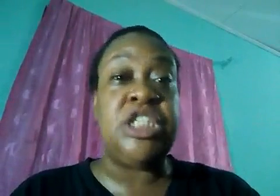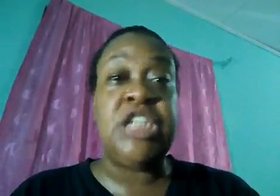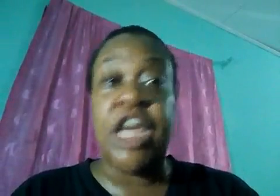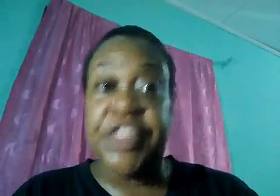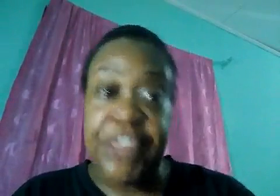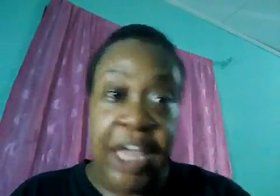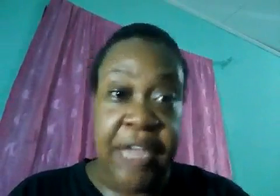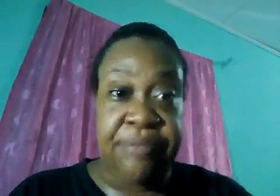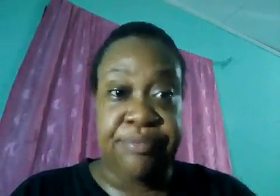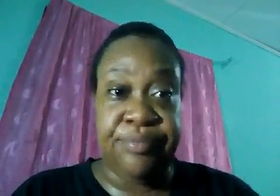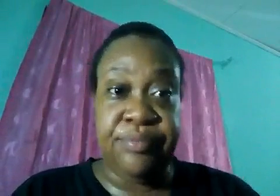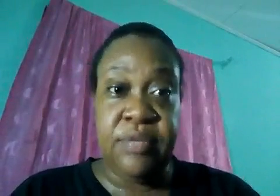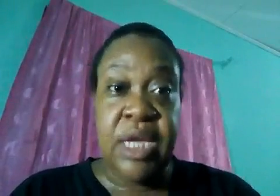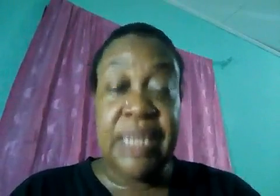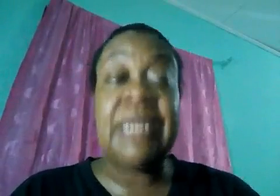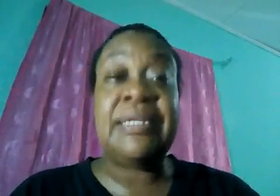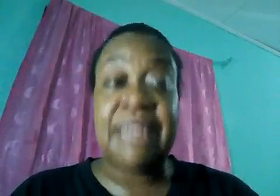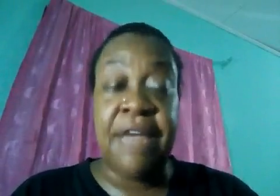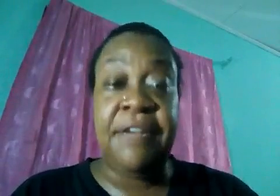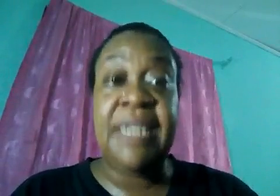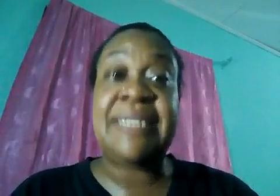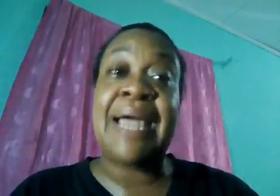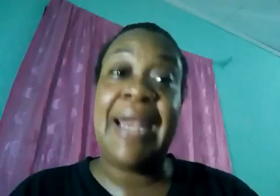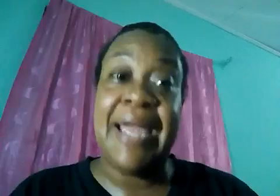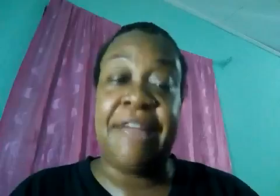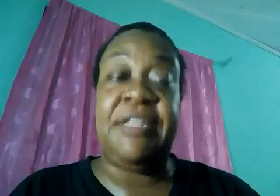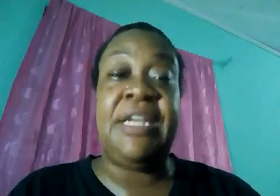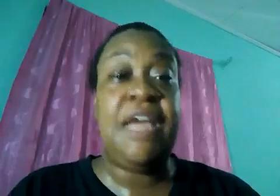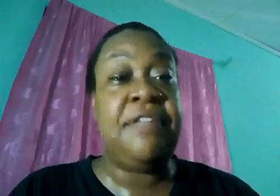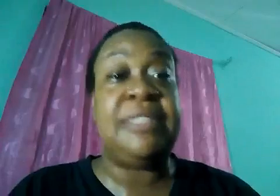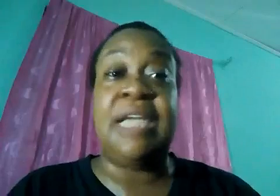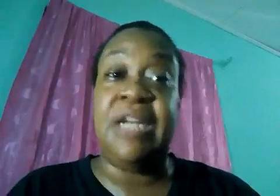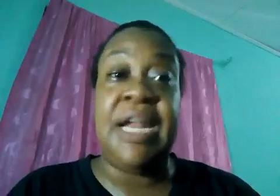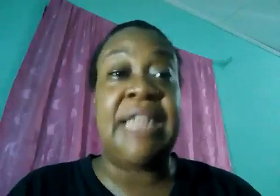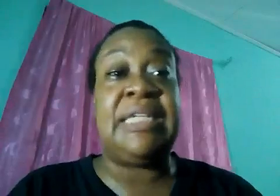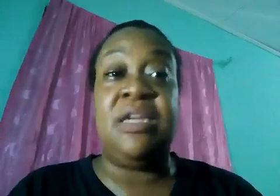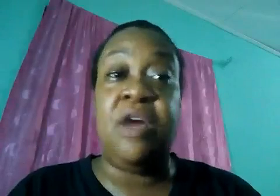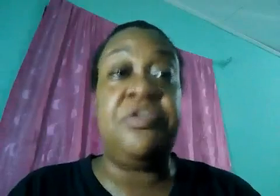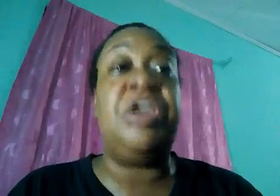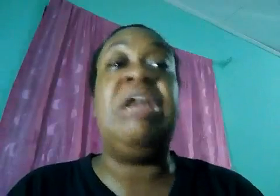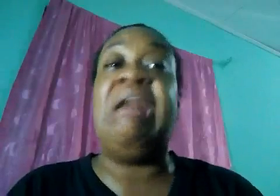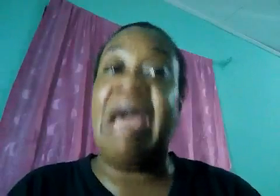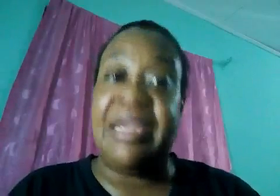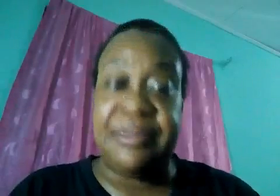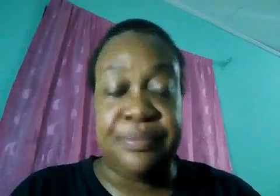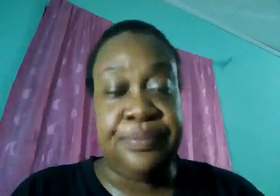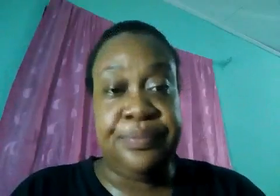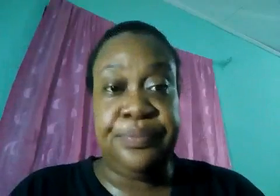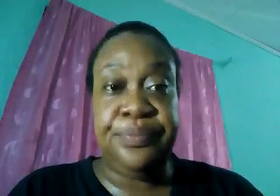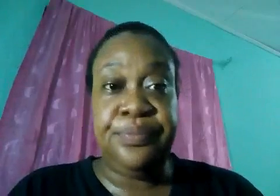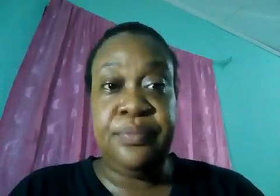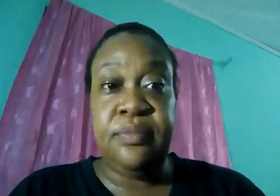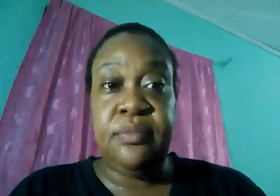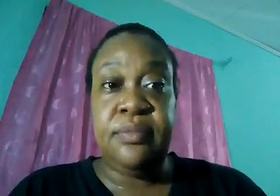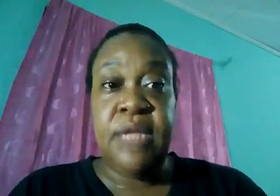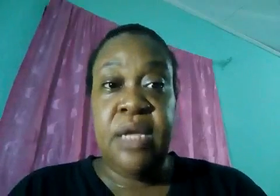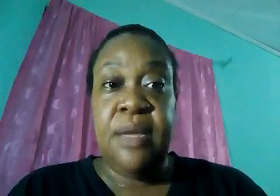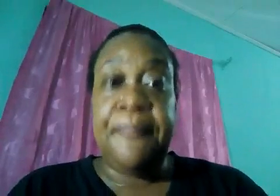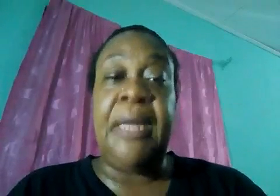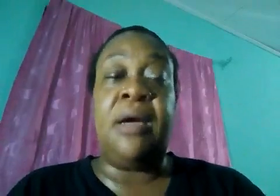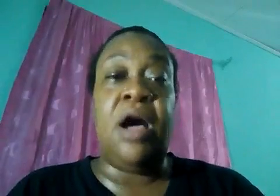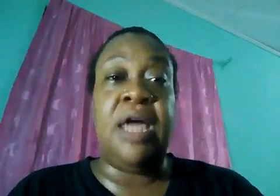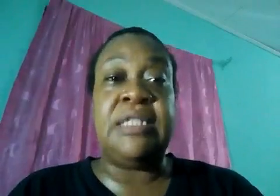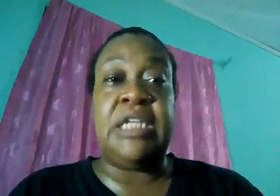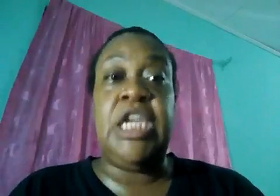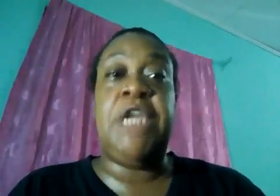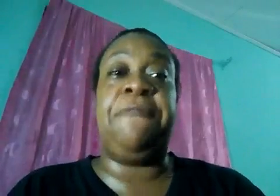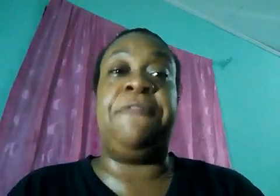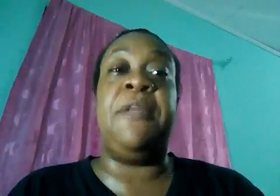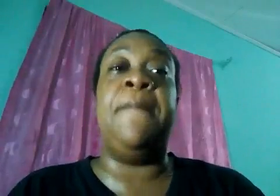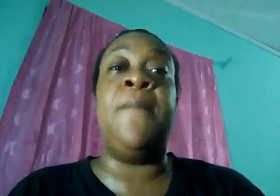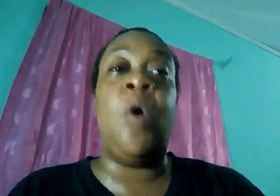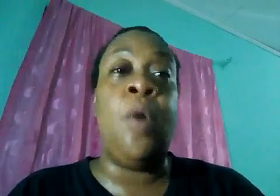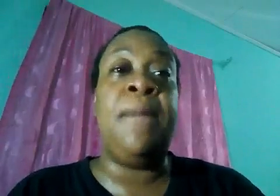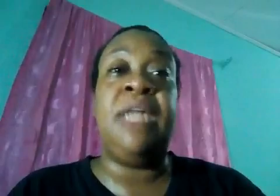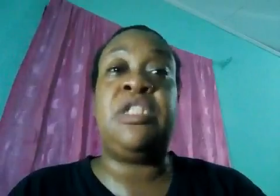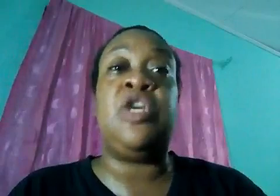nothing. The devil is a liar. If the devil tell you that he loves you, he's lying. Because if the moment you don't do